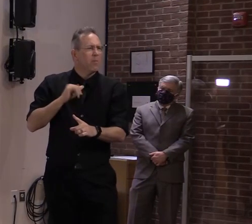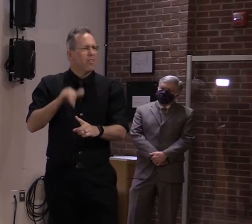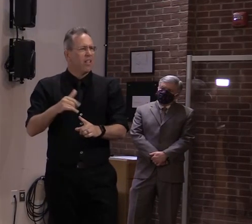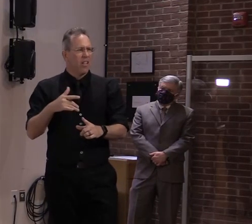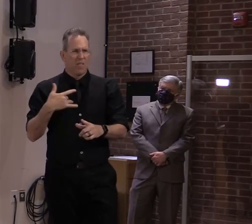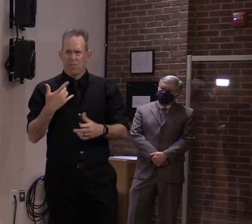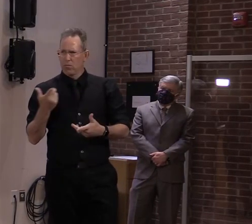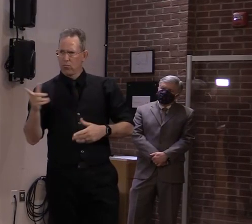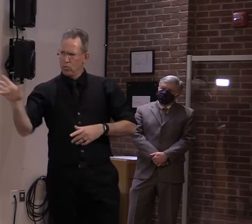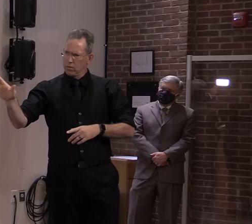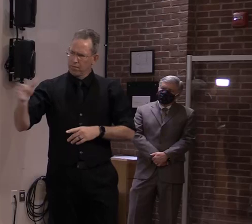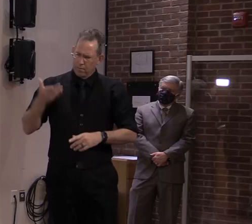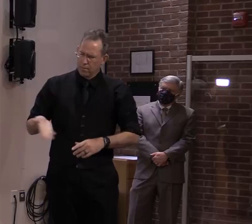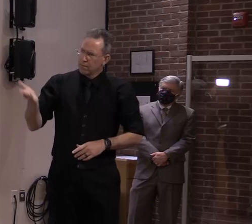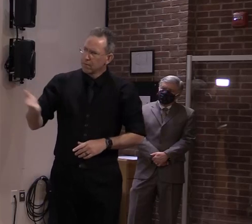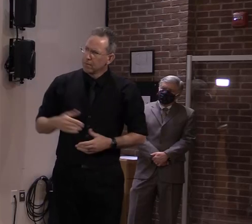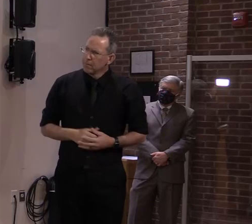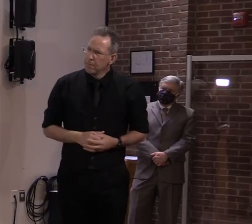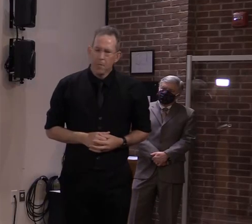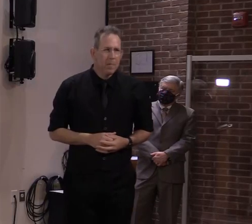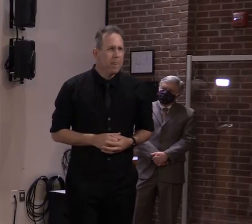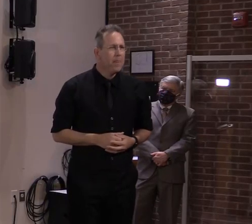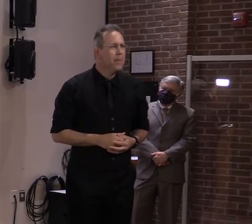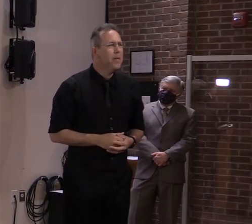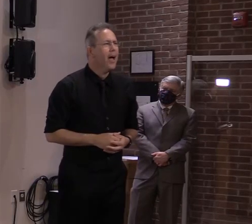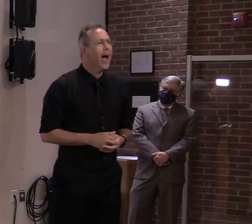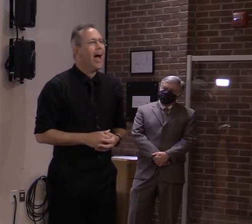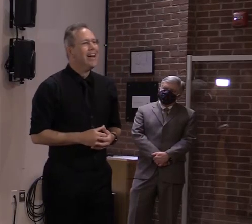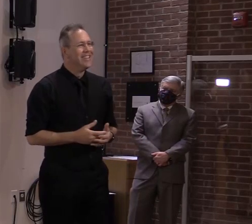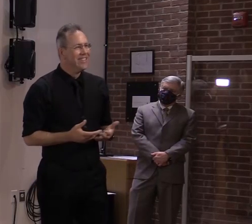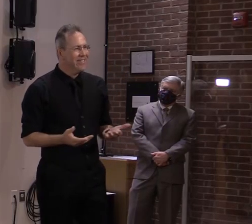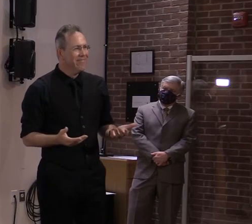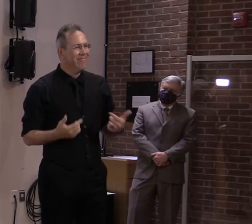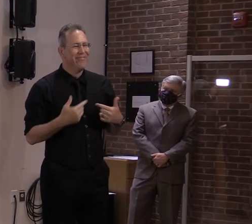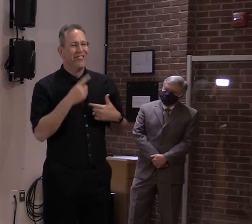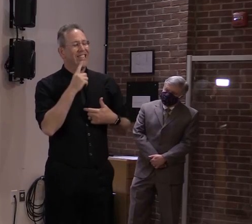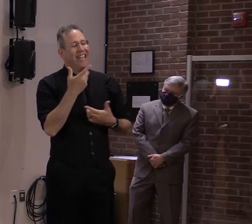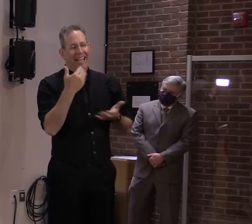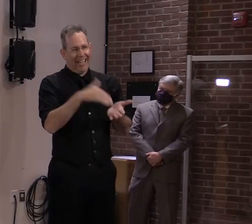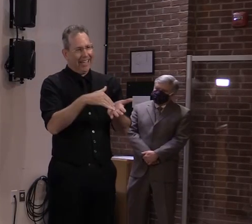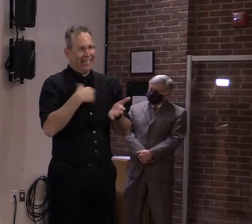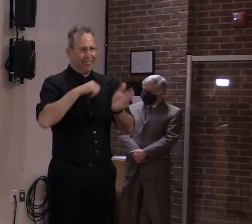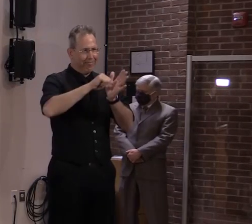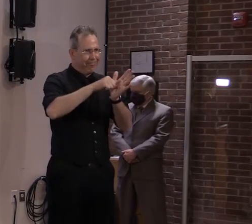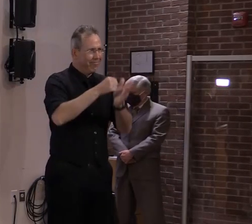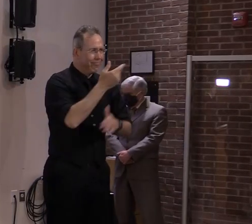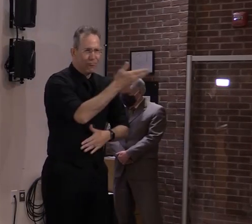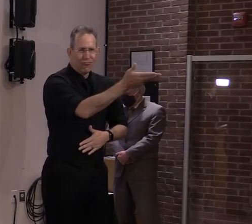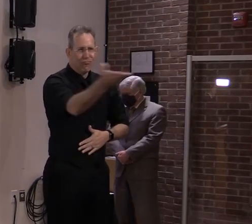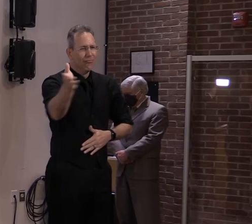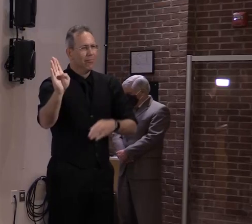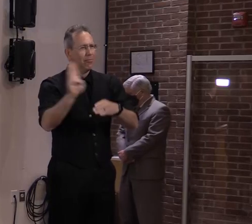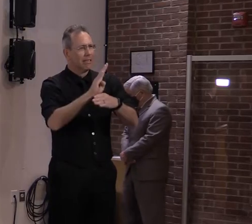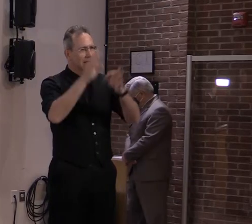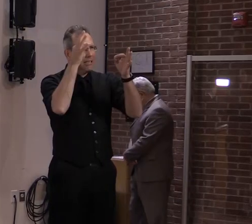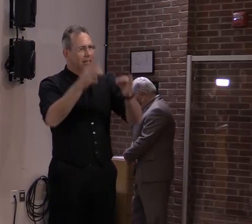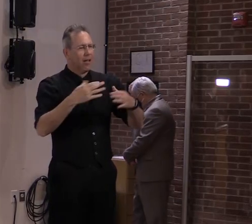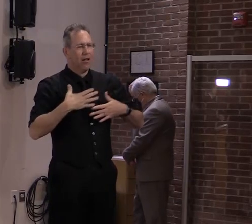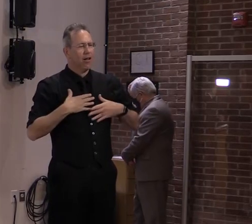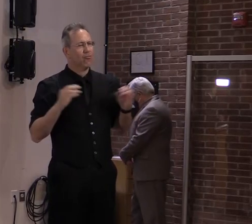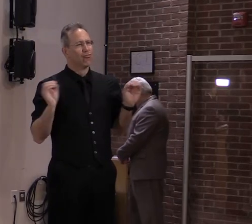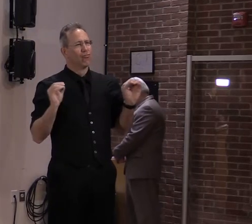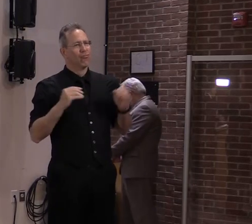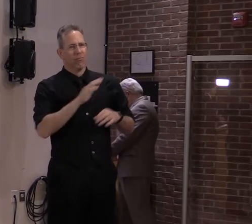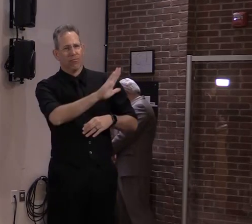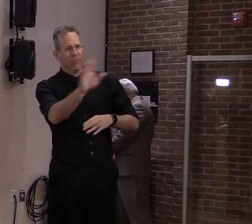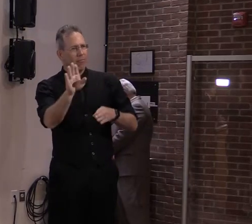again, I think they have to do what they think is right. It's about that self-responsibility that I talked about. And, you